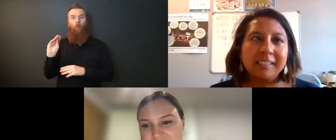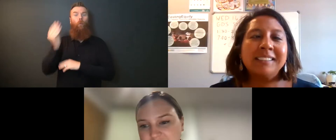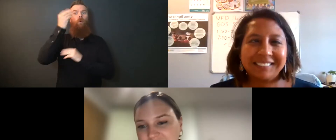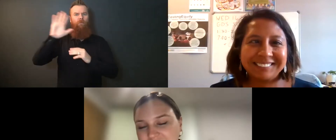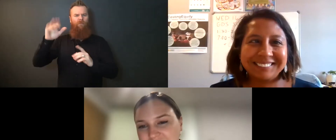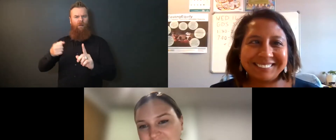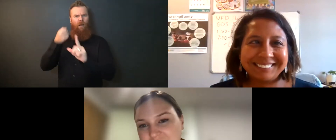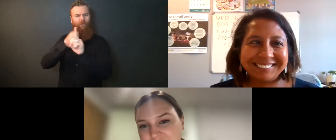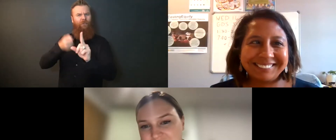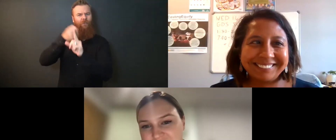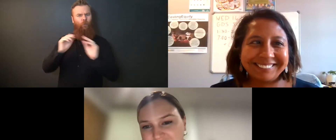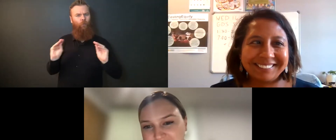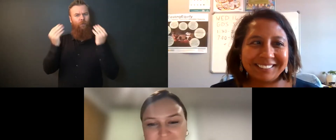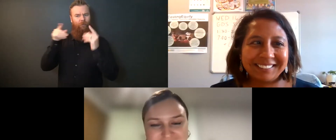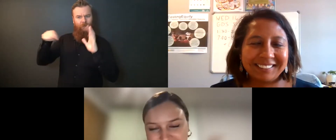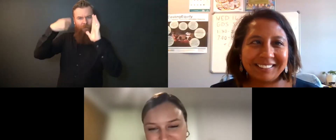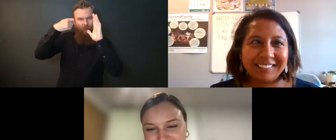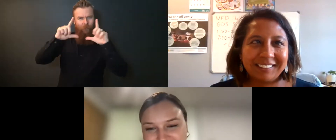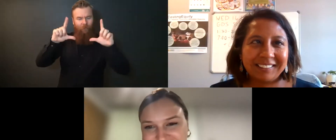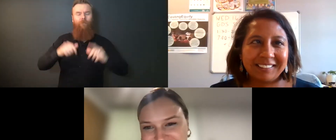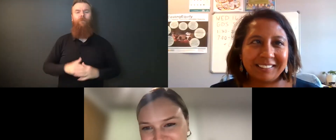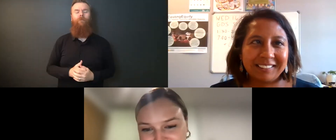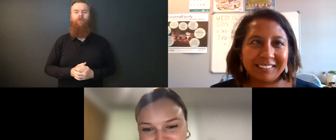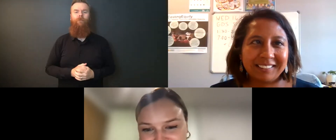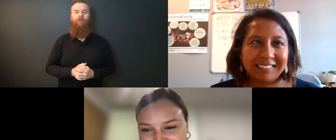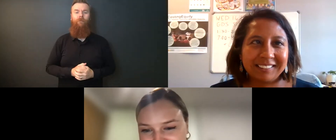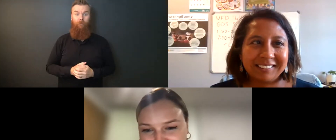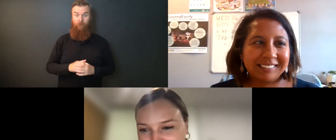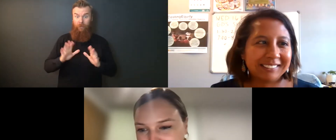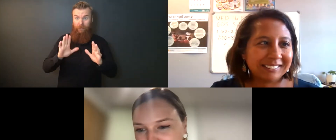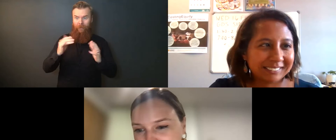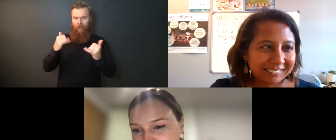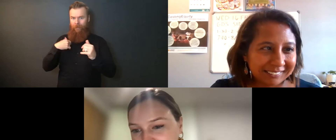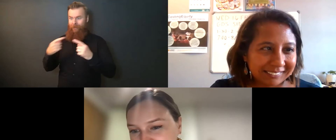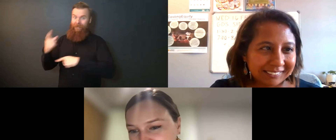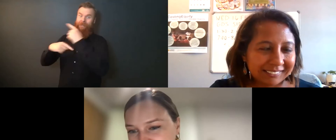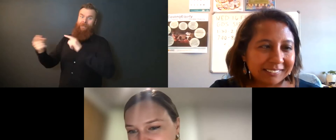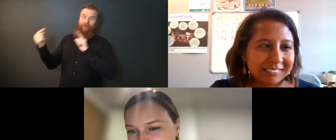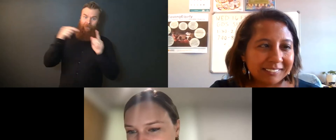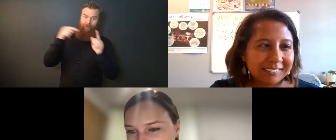Thanks, Sam, to frame up. So Anna, back to you.